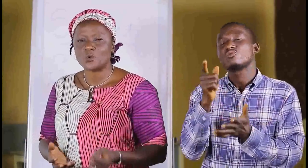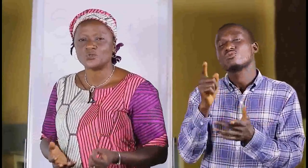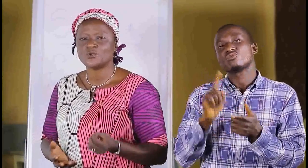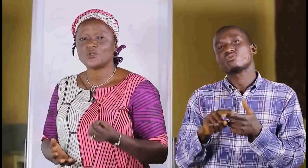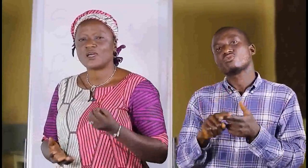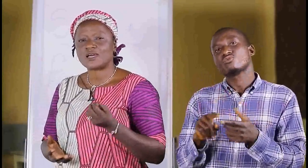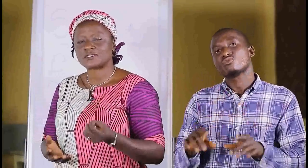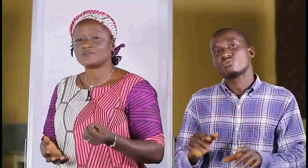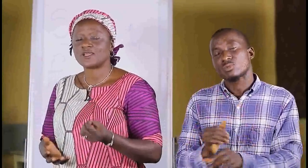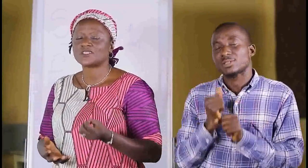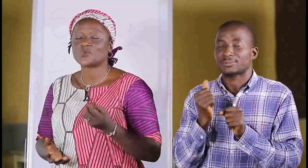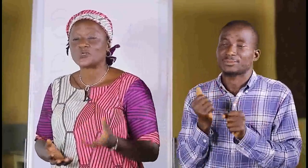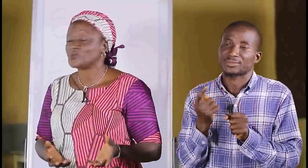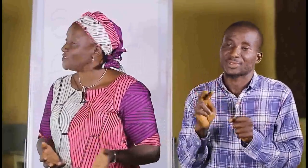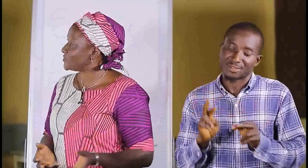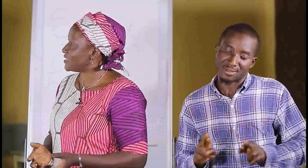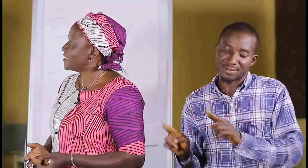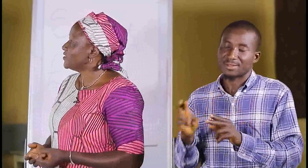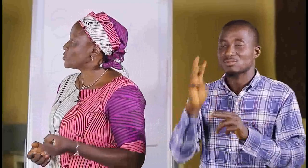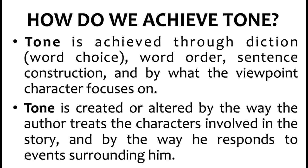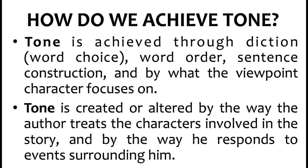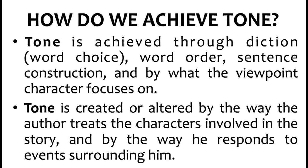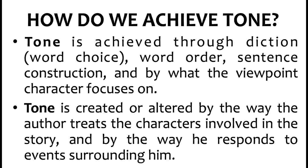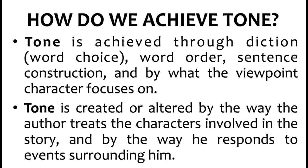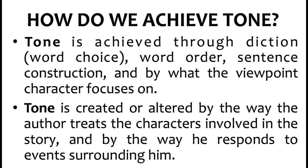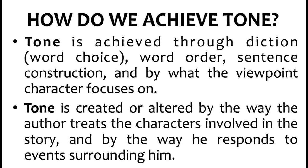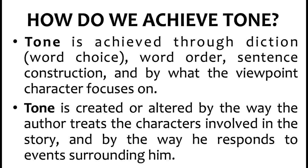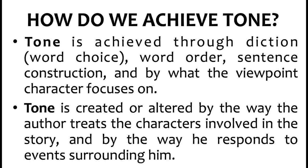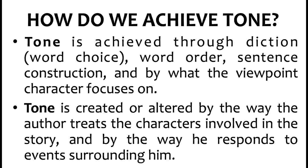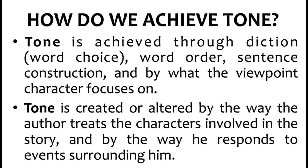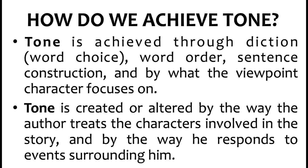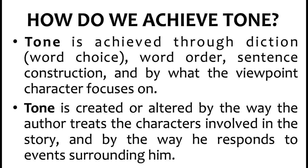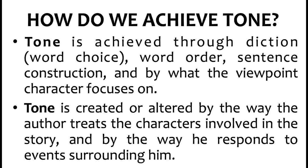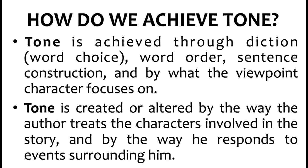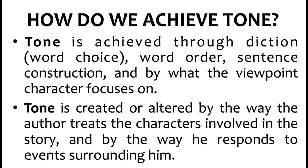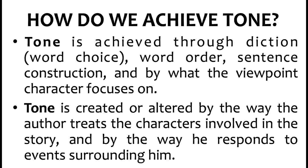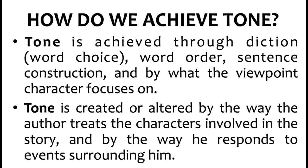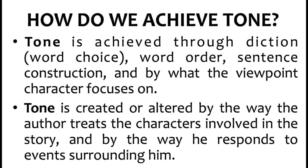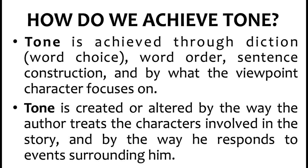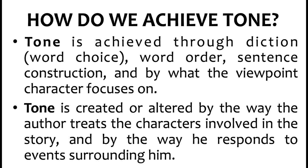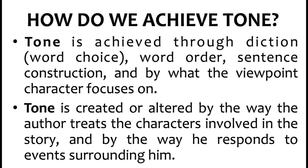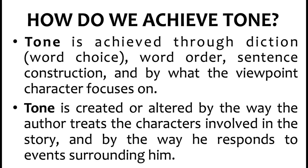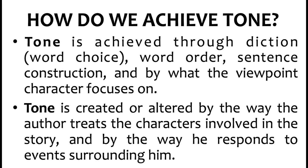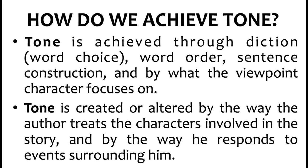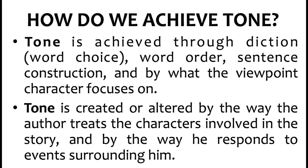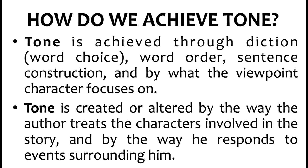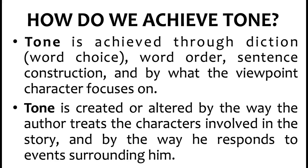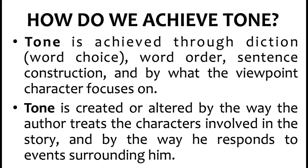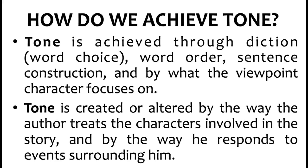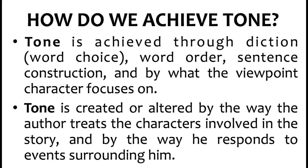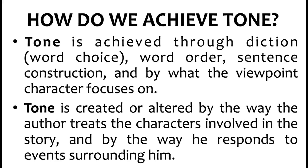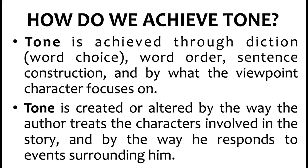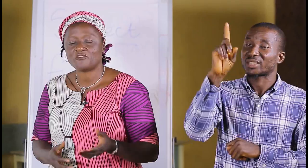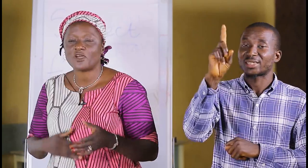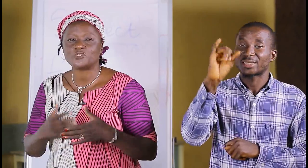right mood as regards what you need to say. So tone is achieved through diction, that is word choice, then